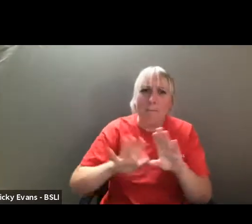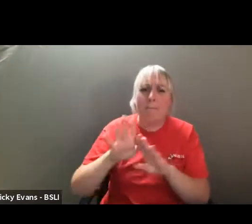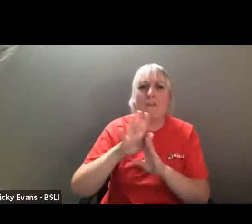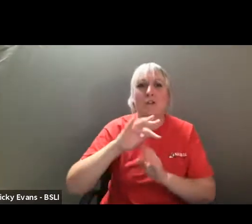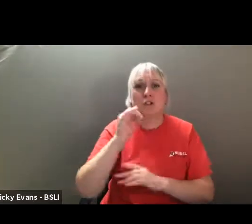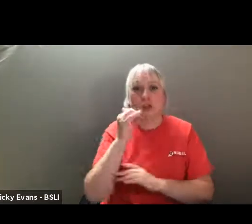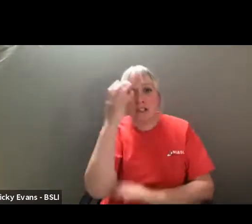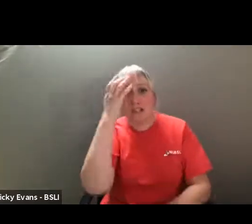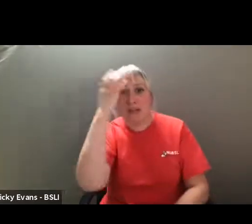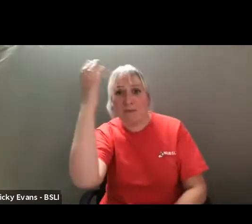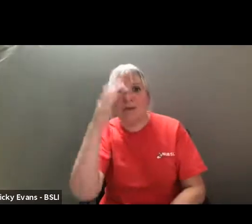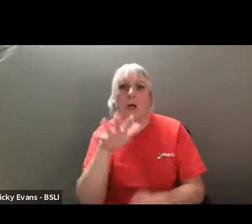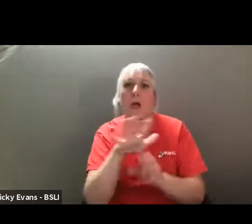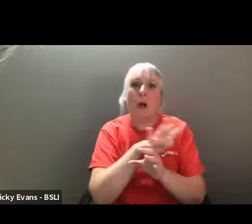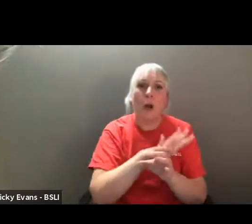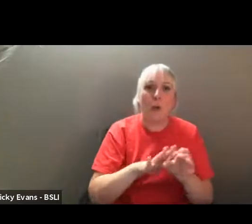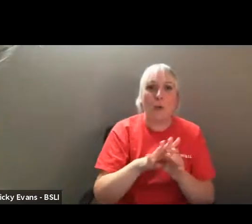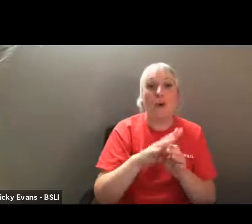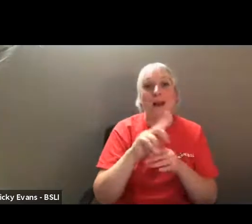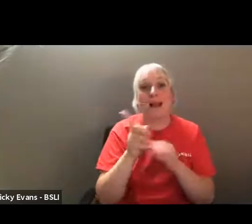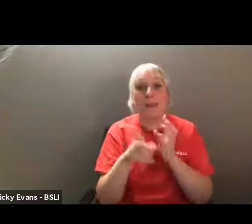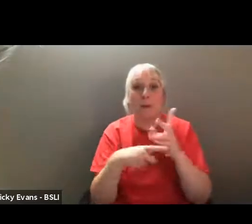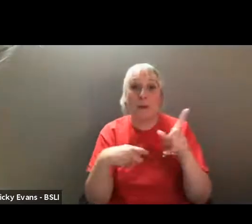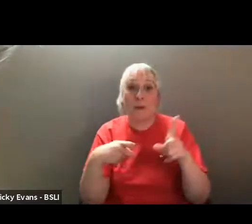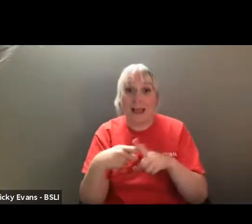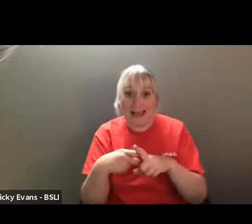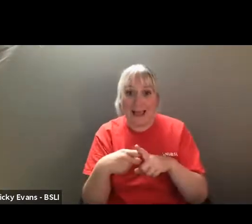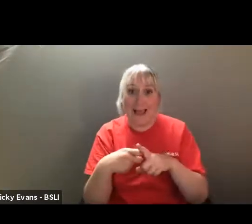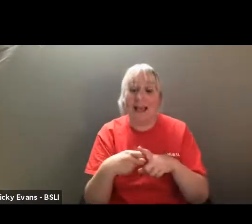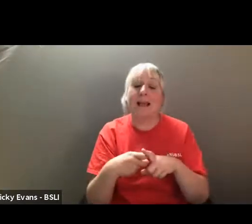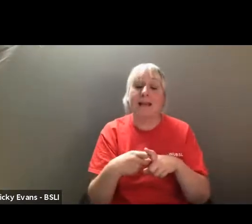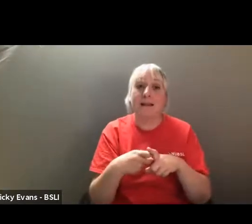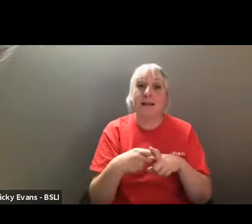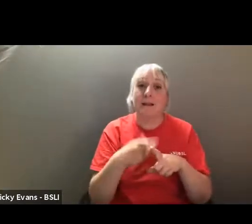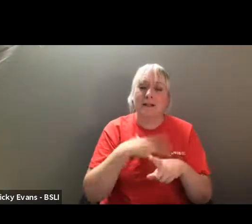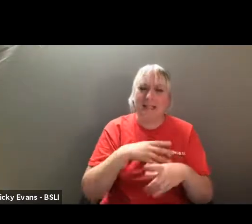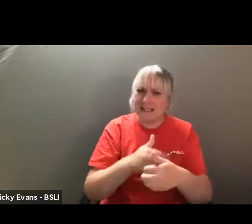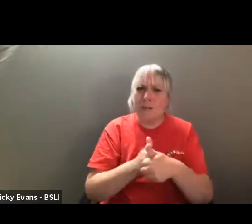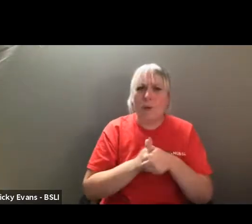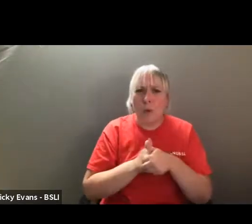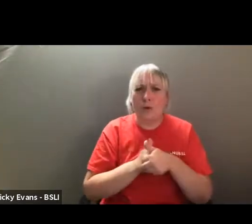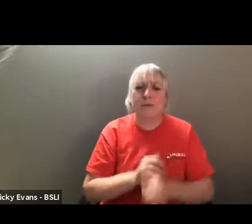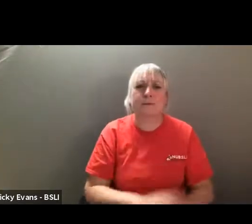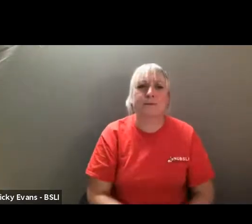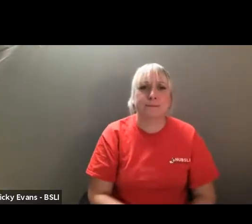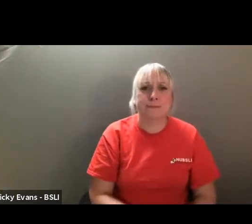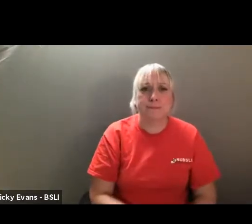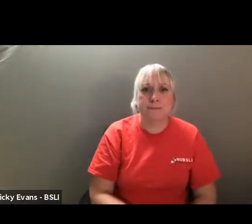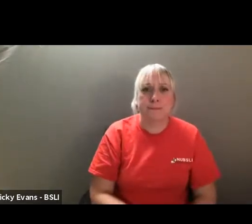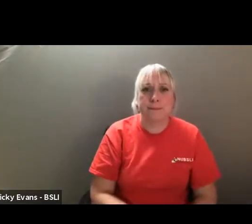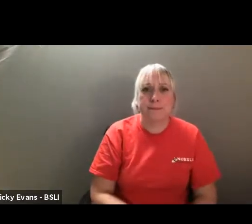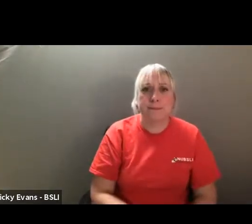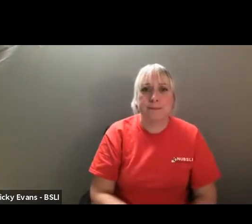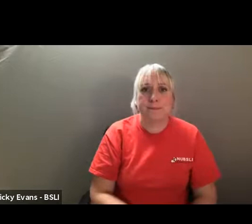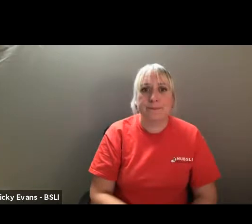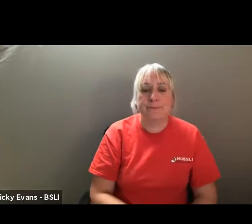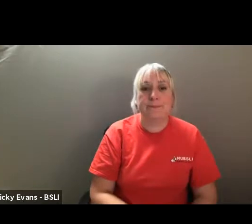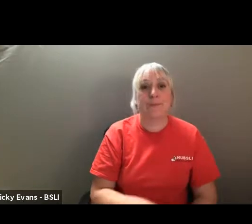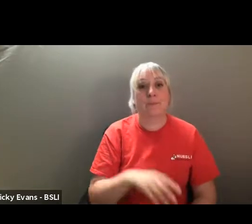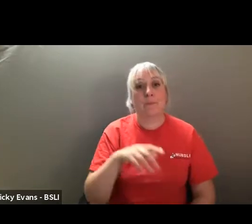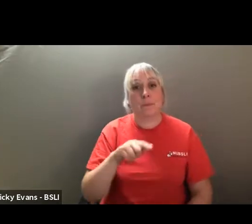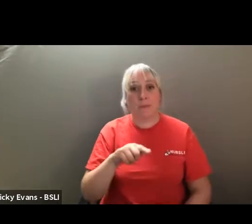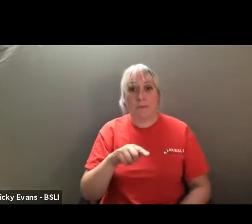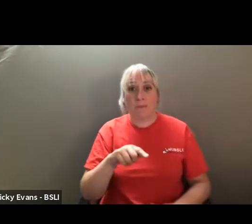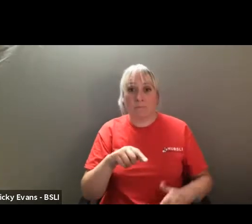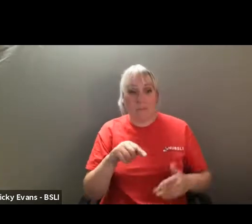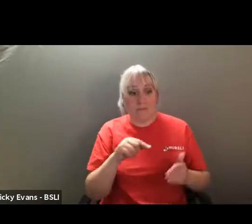of the pilot and evaluation afterwards will be needed. And this points up some